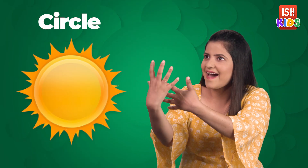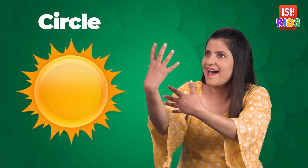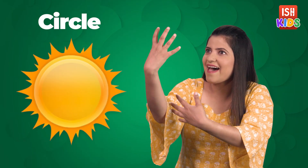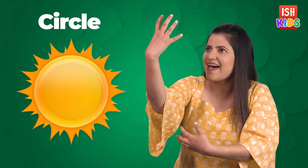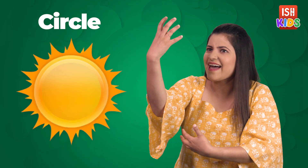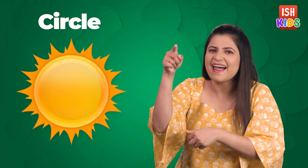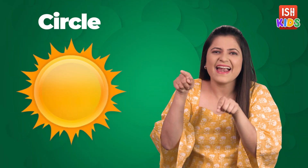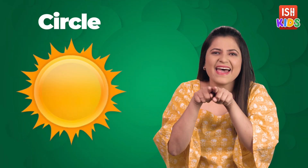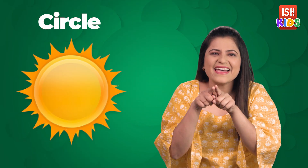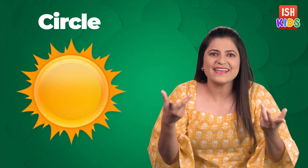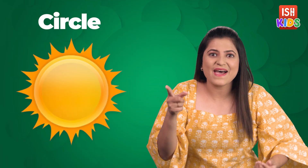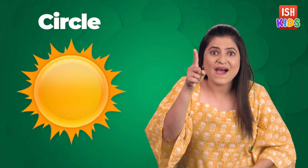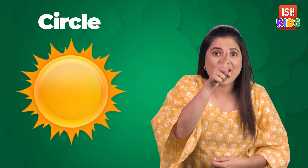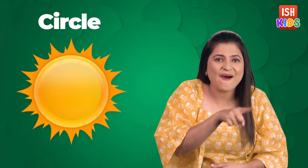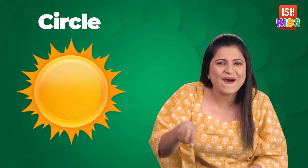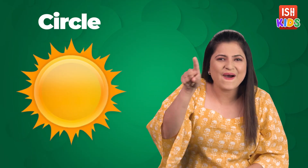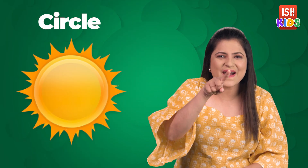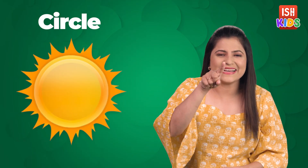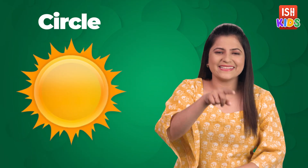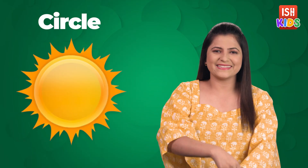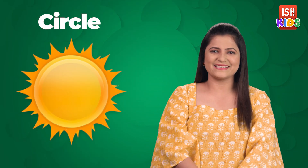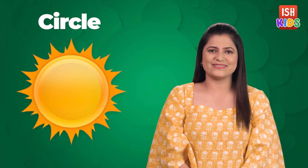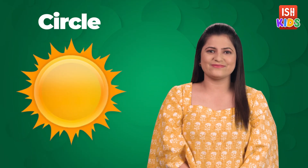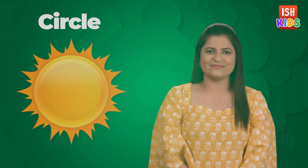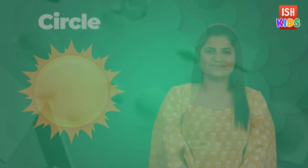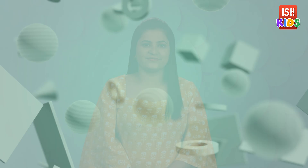sun rising. The shape of the sun is a circle.